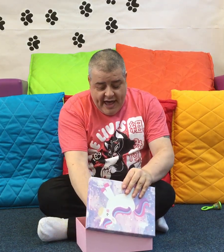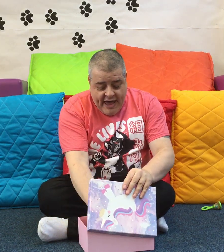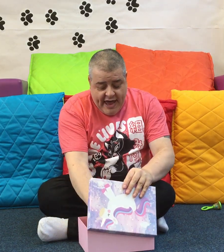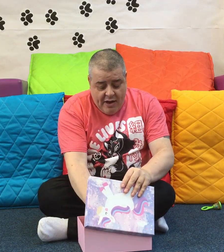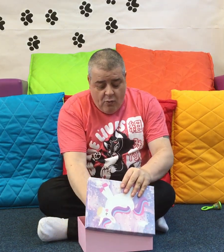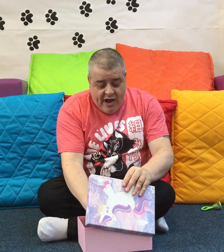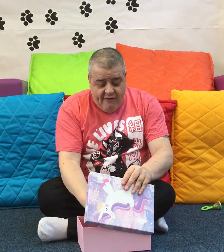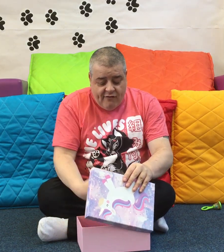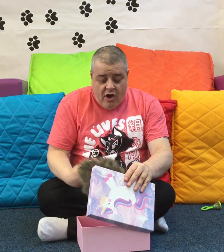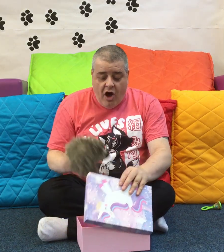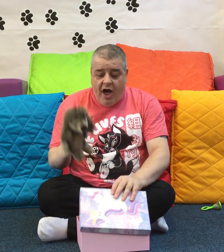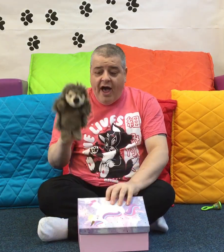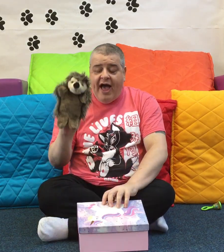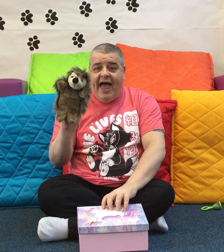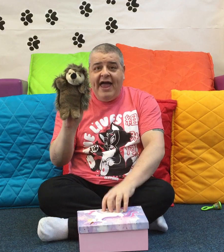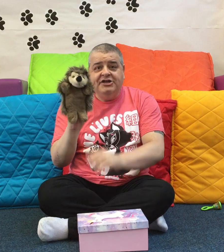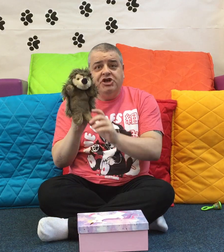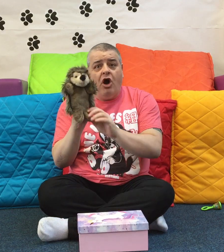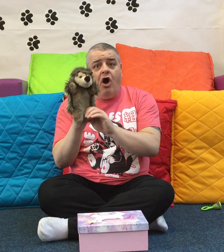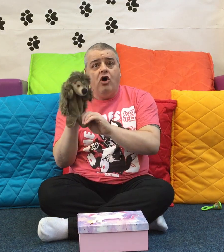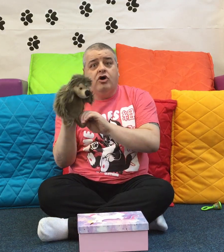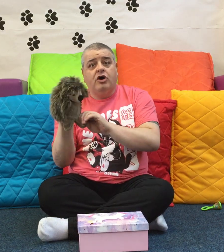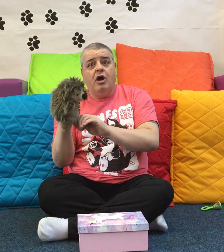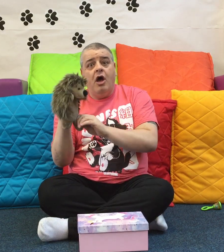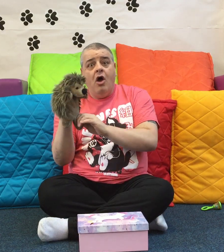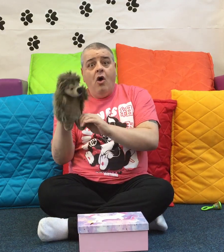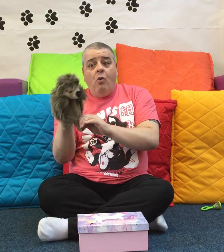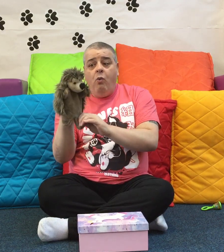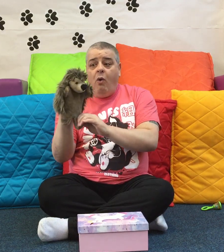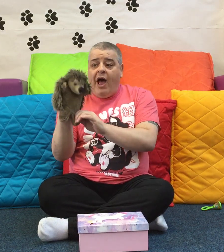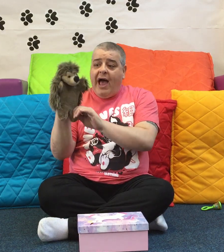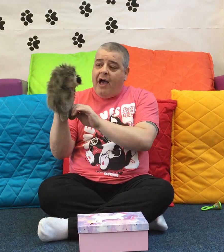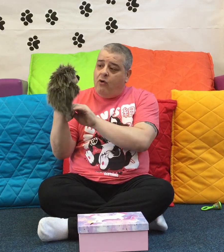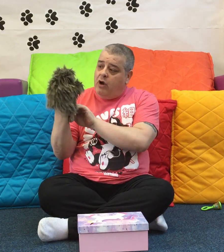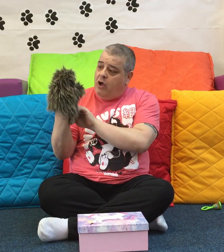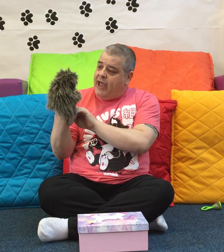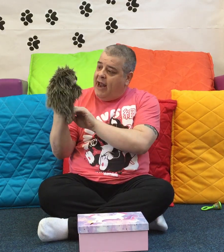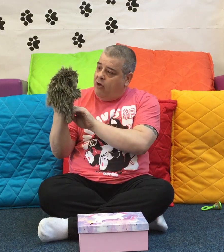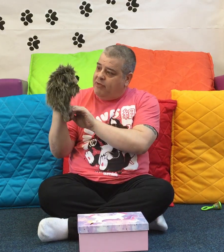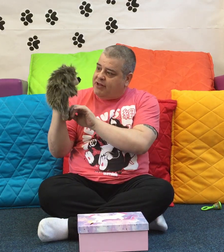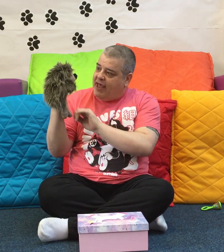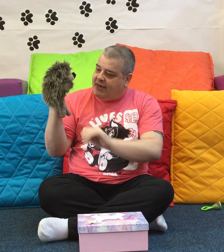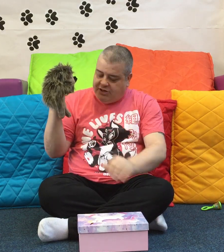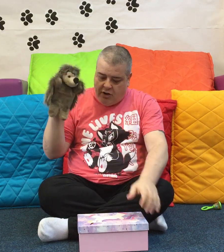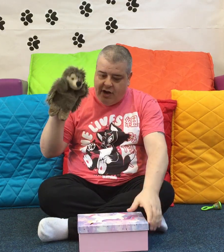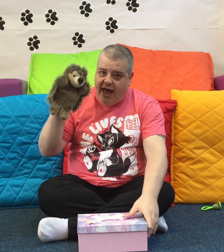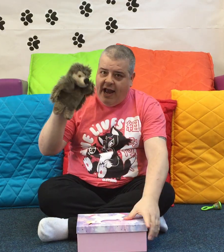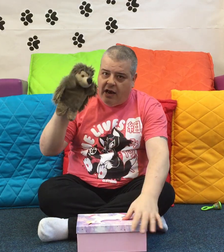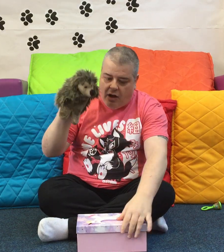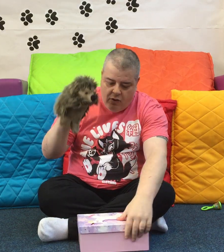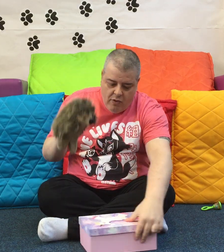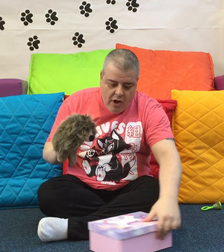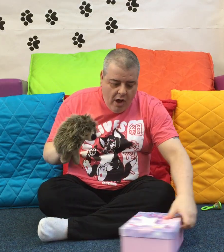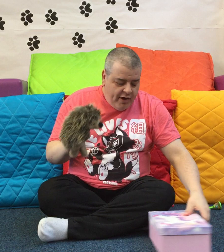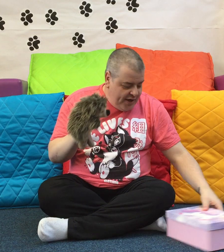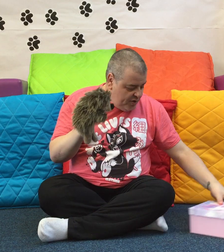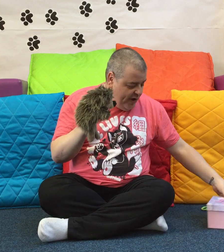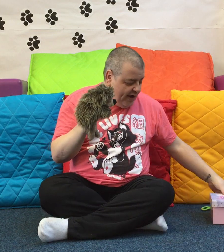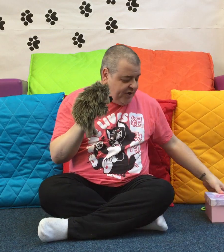today? We've got a hedgehog. Wow, look. Hello, Mr. Hedgehog. Hello. Okay, so we're going to